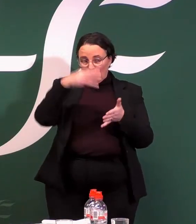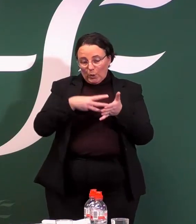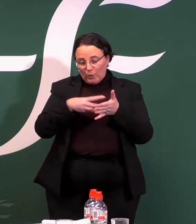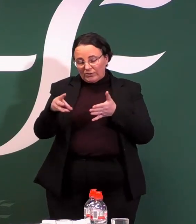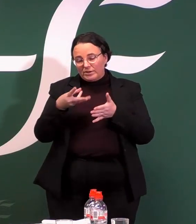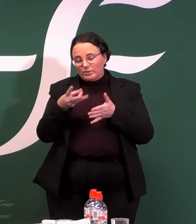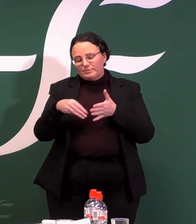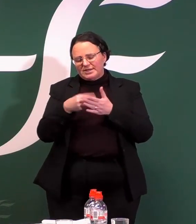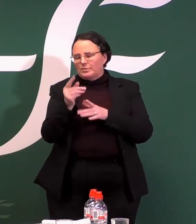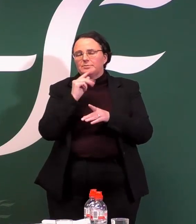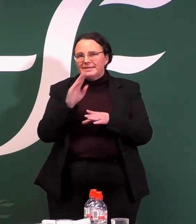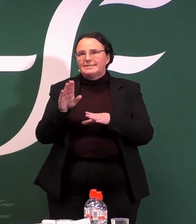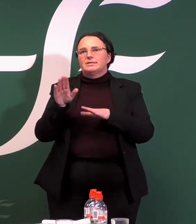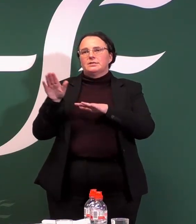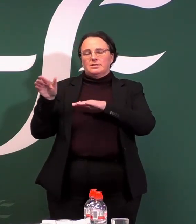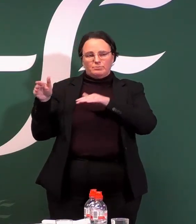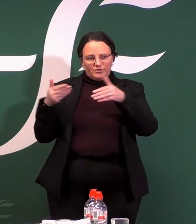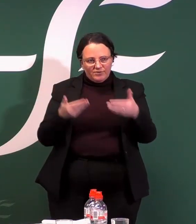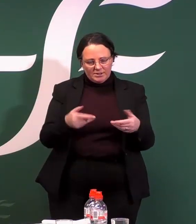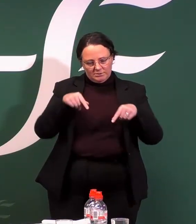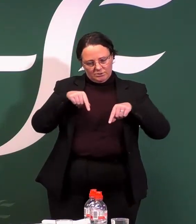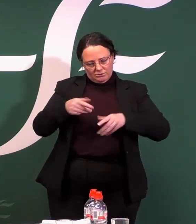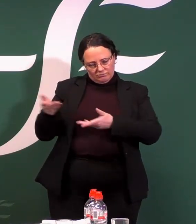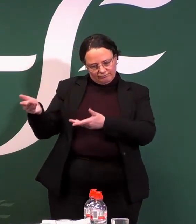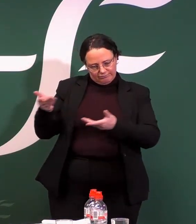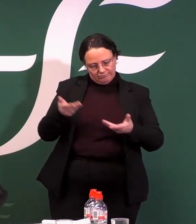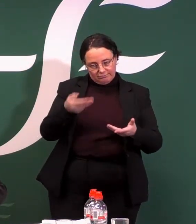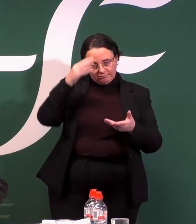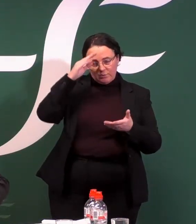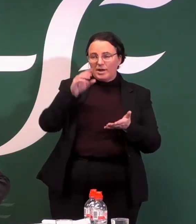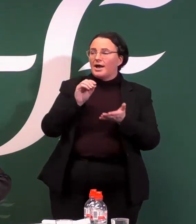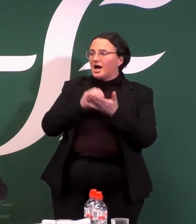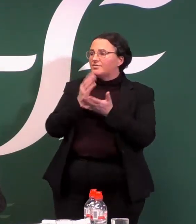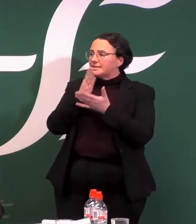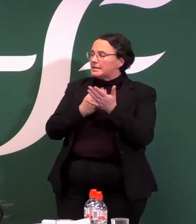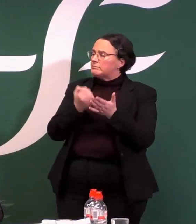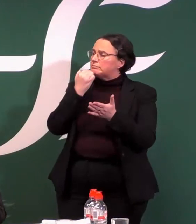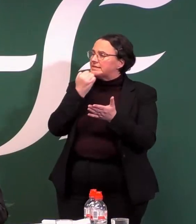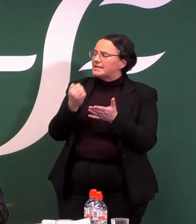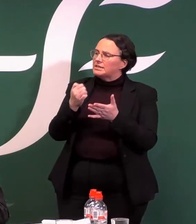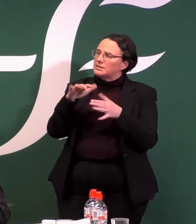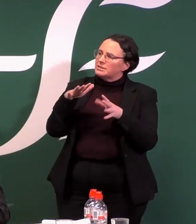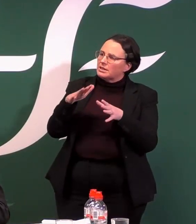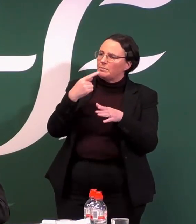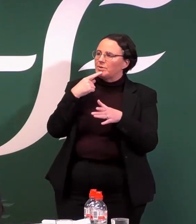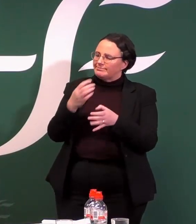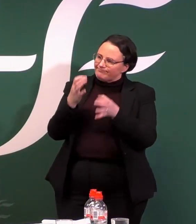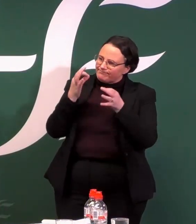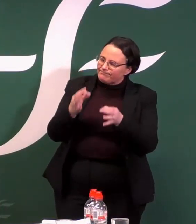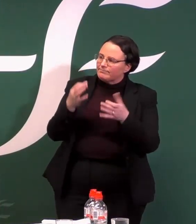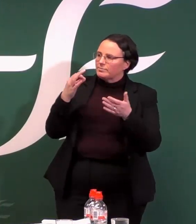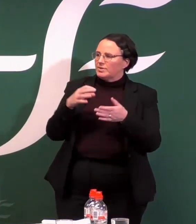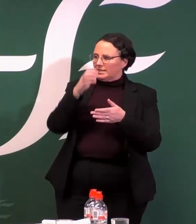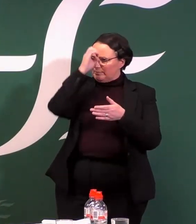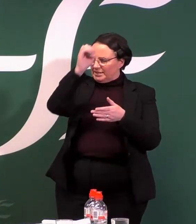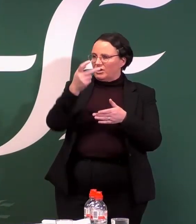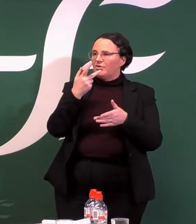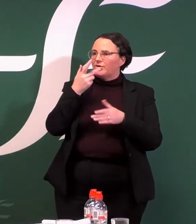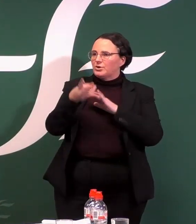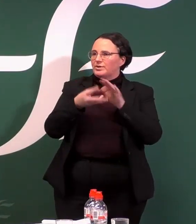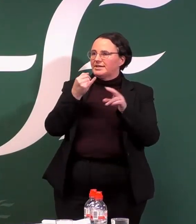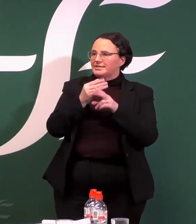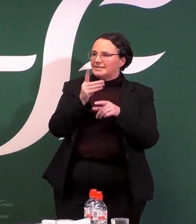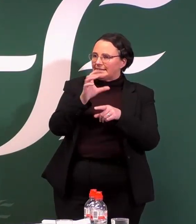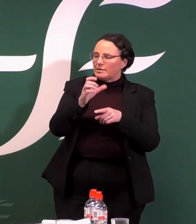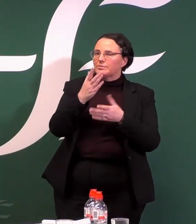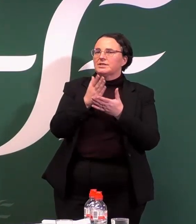delivered to Ireland? We have some indicative dates, but we don't have exact dates yet. So we believe one may come around the third week in December and